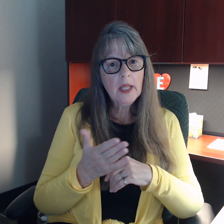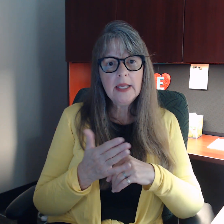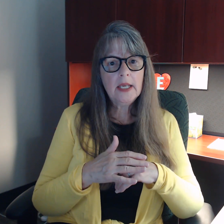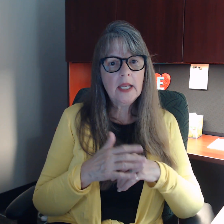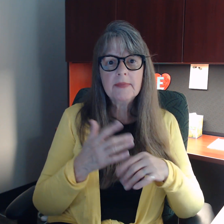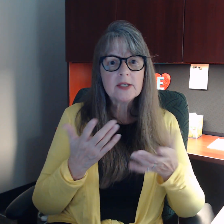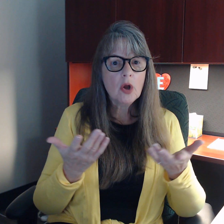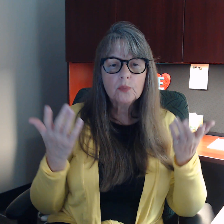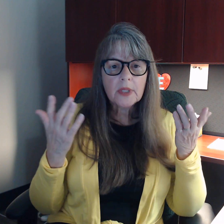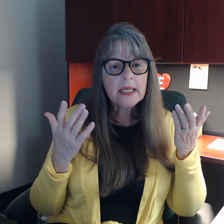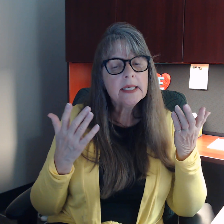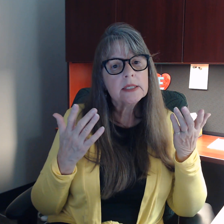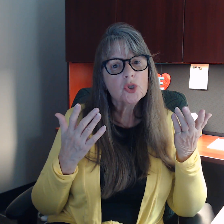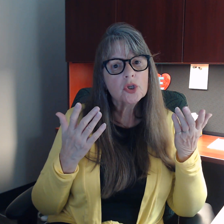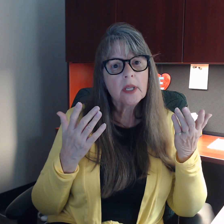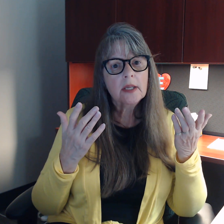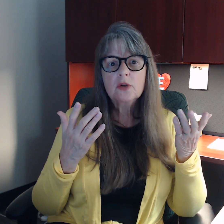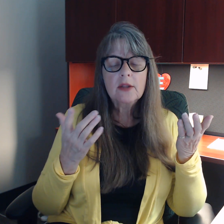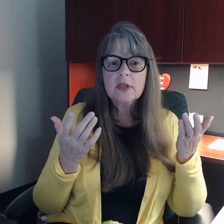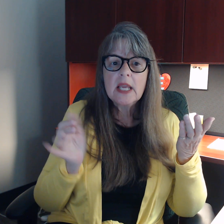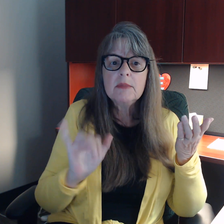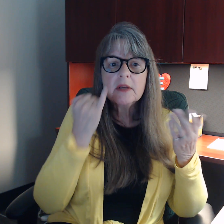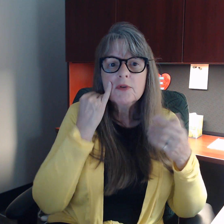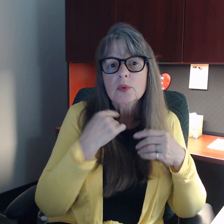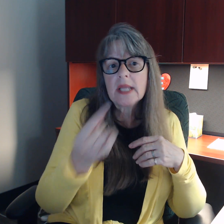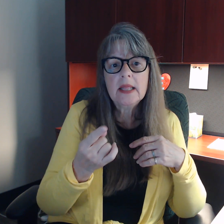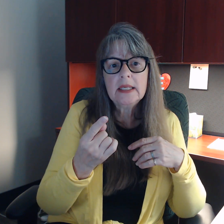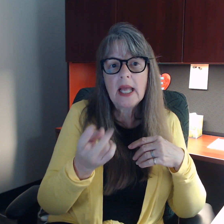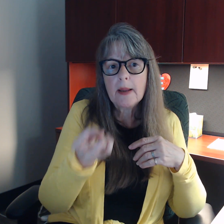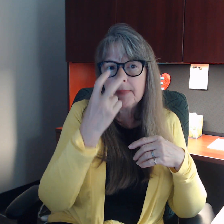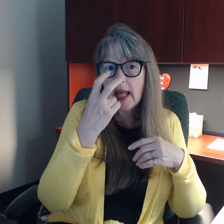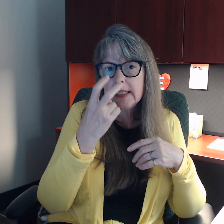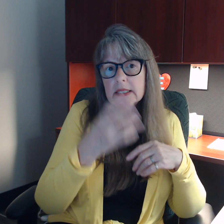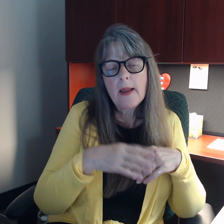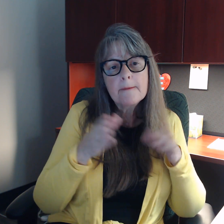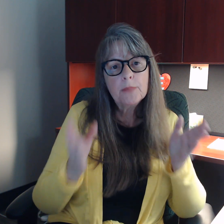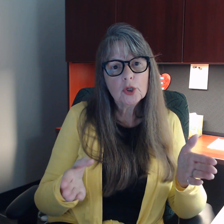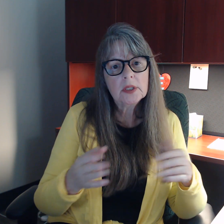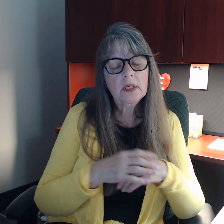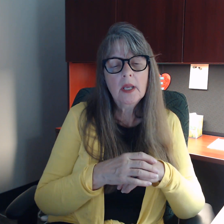and that's all it really is just that, the same as if you were telling like a blind person,